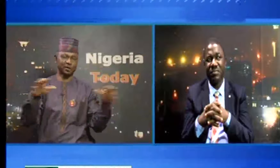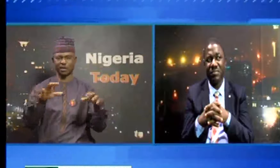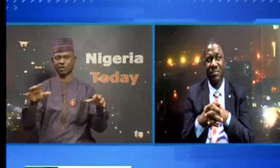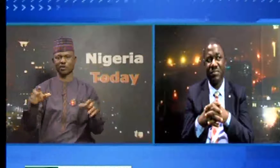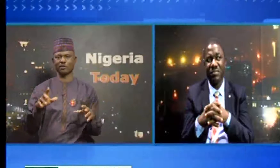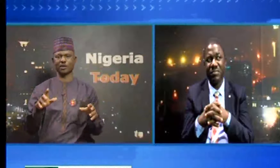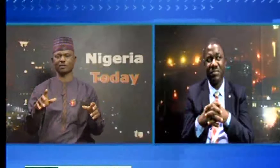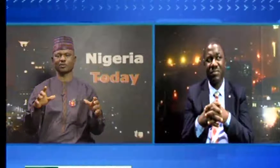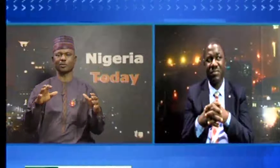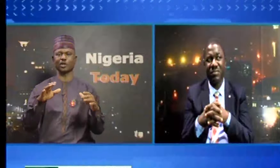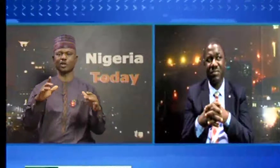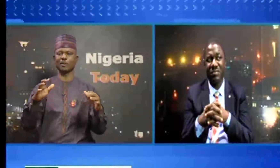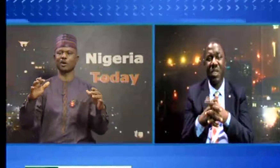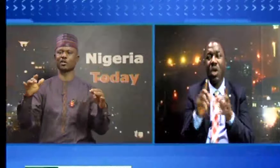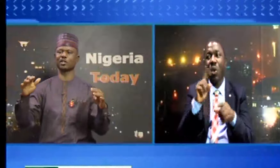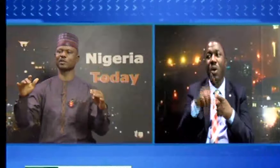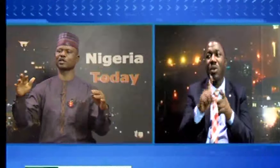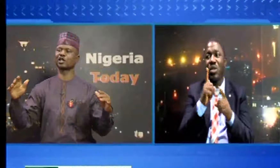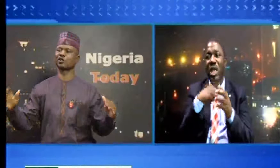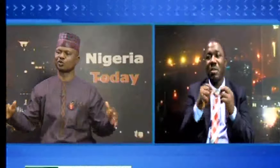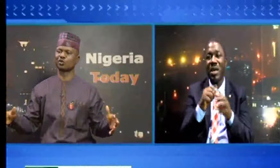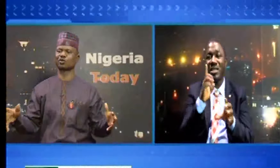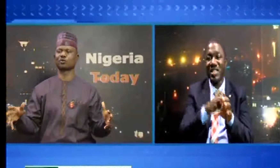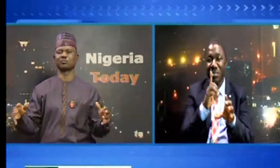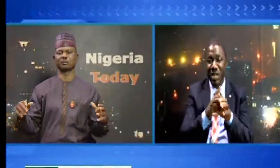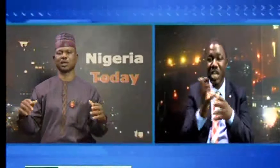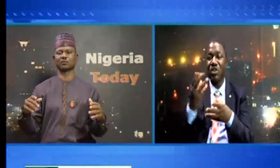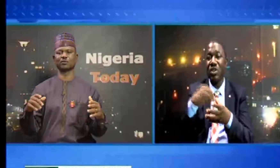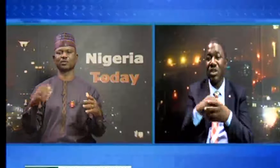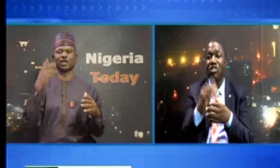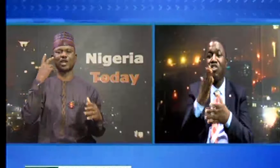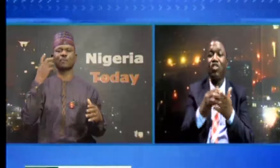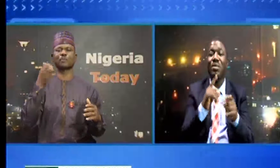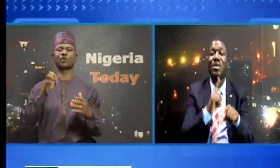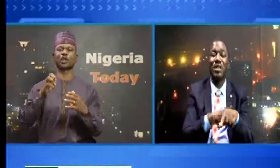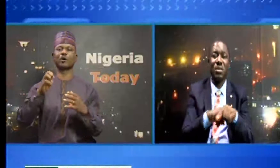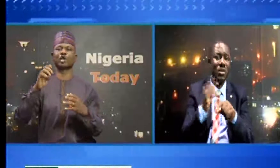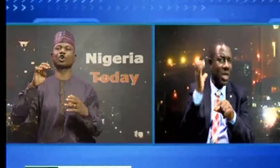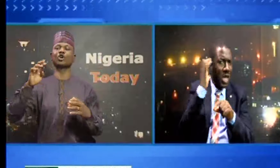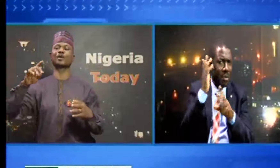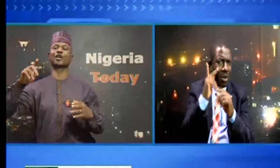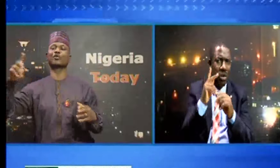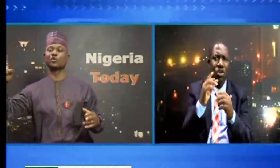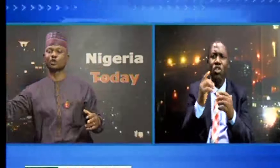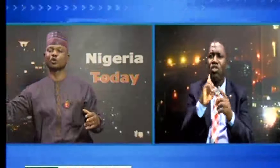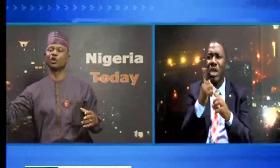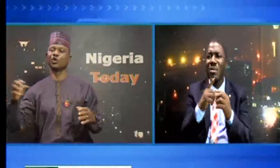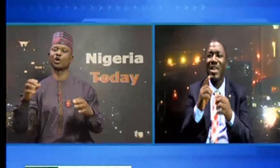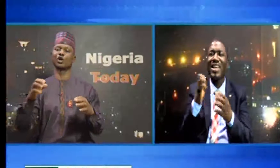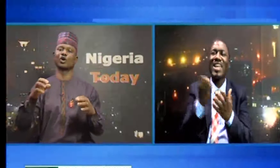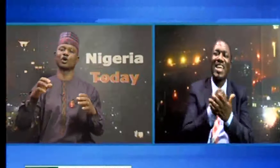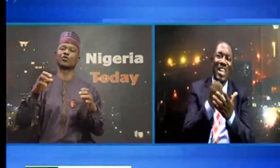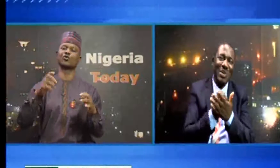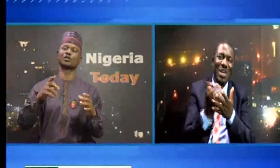Thank you so very much. When we talk about disability inclusion, sometimes when you hear people talking about economic inclusion